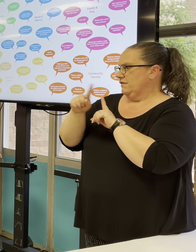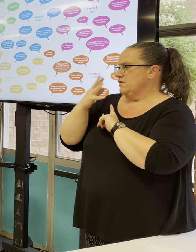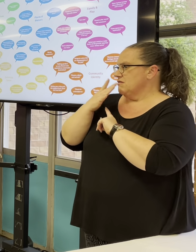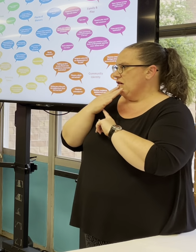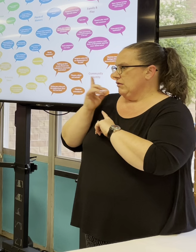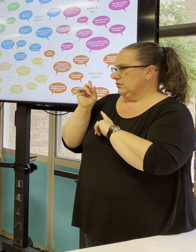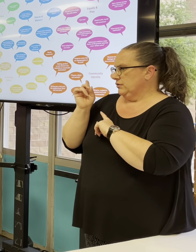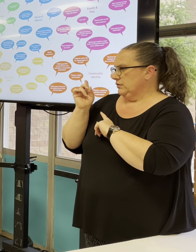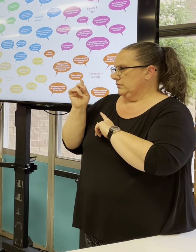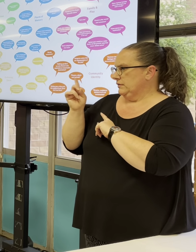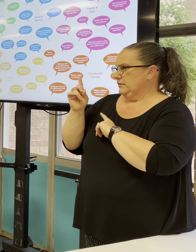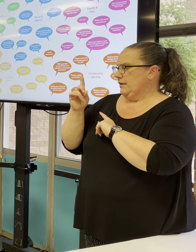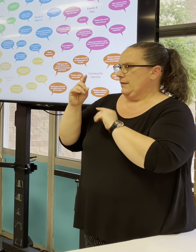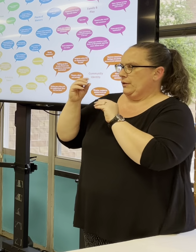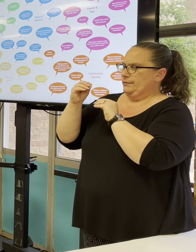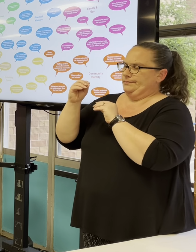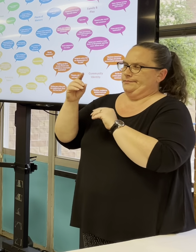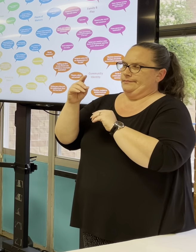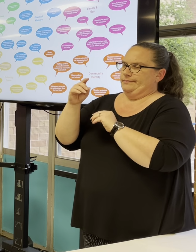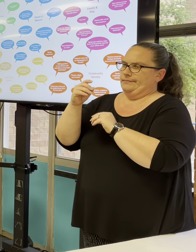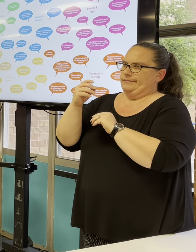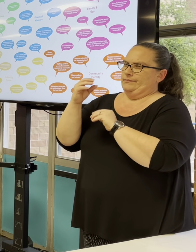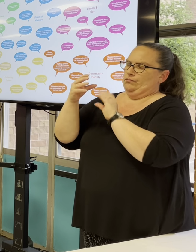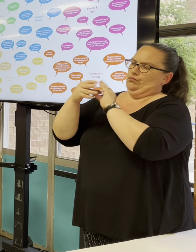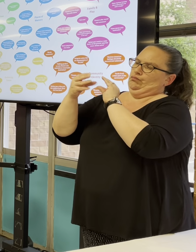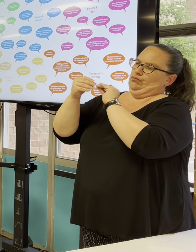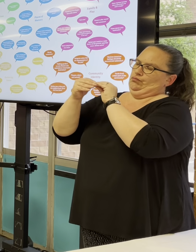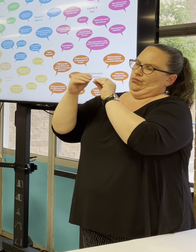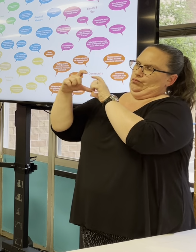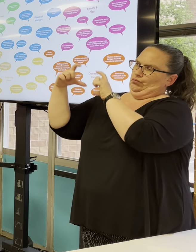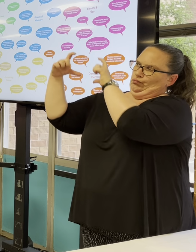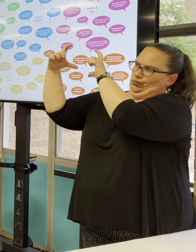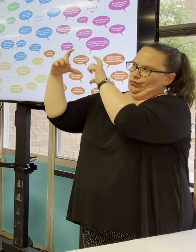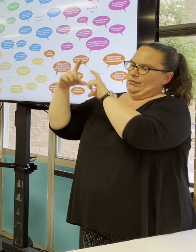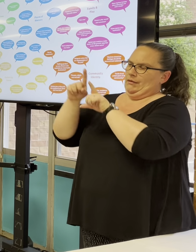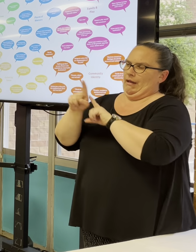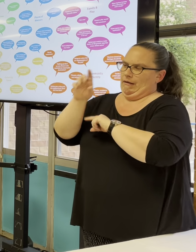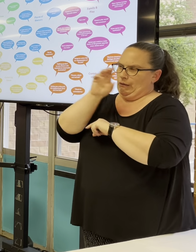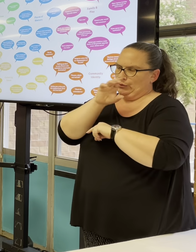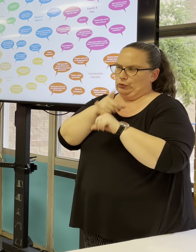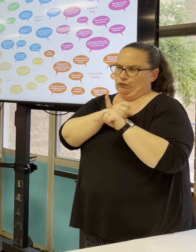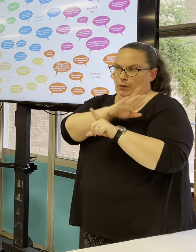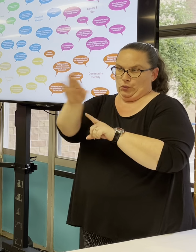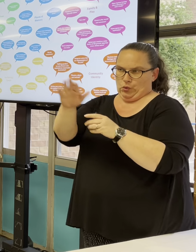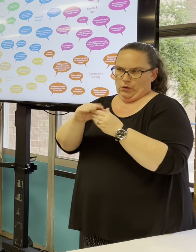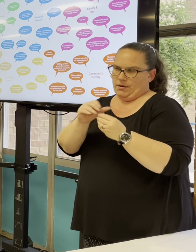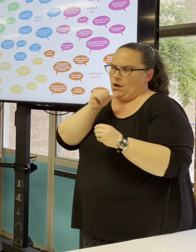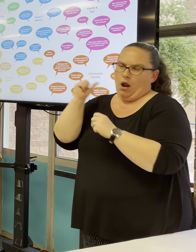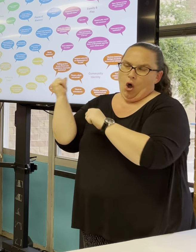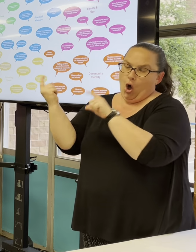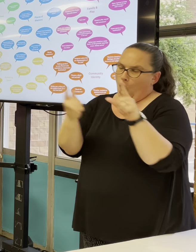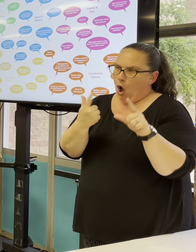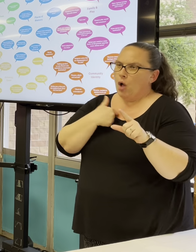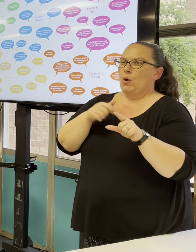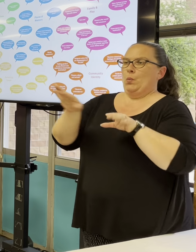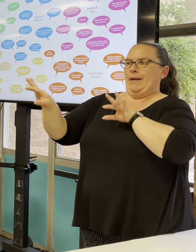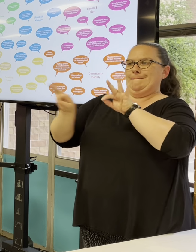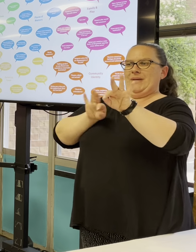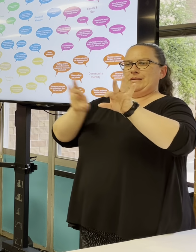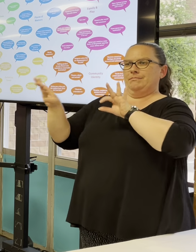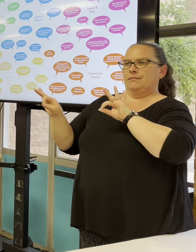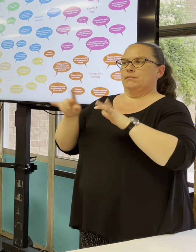little speech bubbles, like a cartoon, that are quotes directly from your comments. It's not all of them, but we picked a lot of the